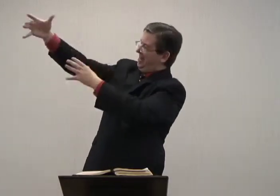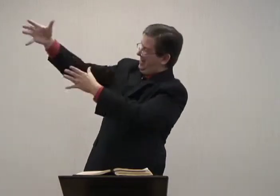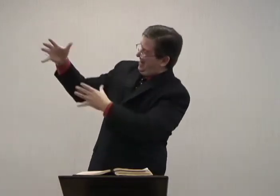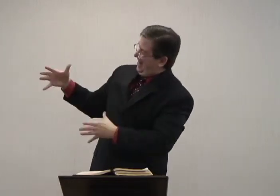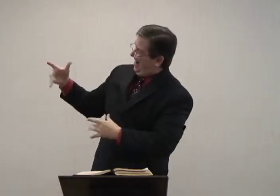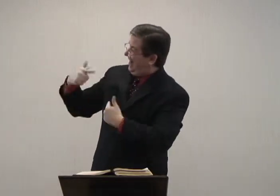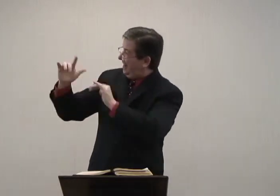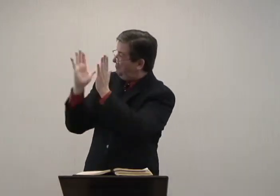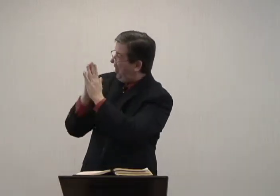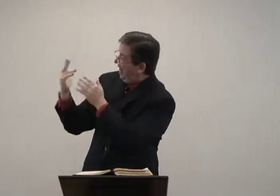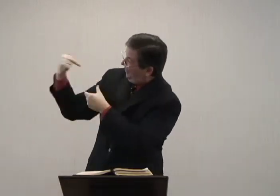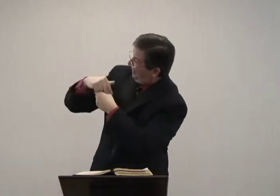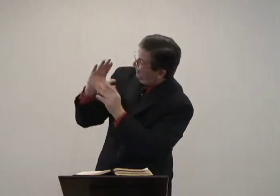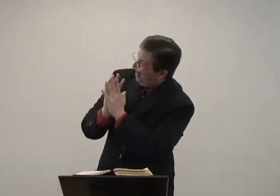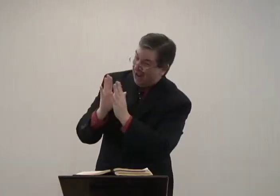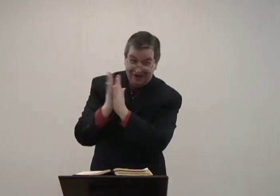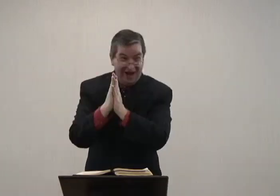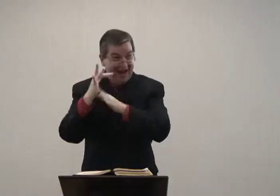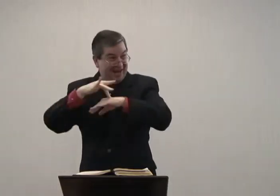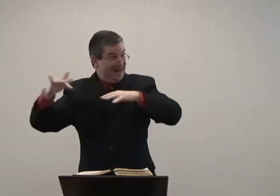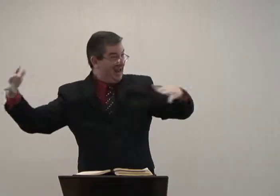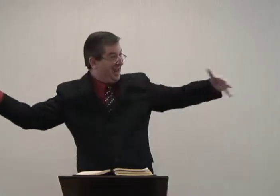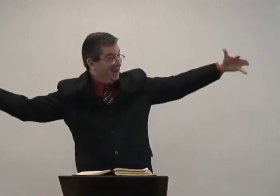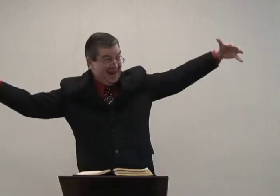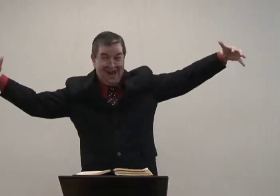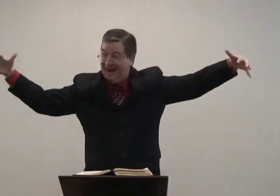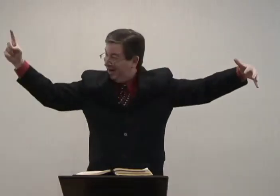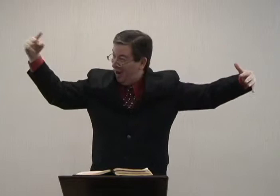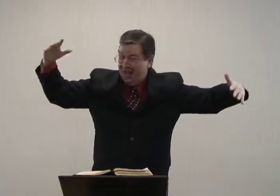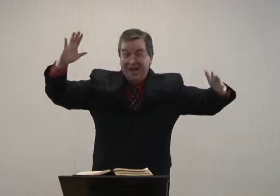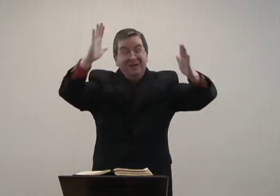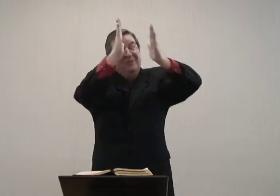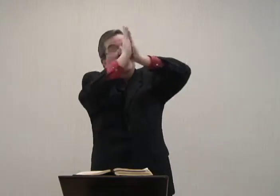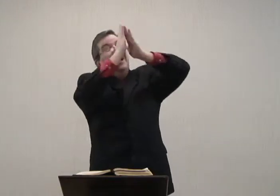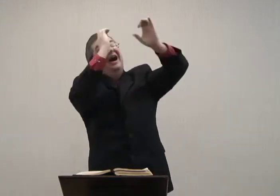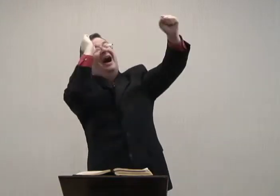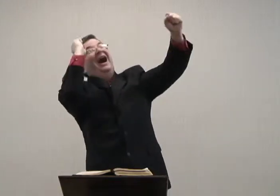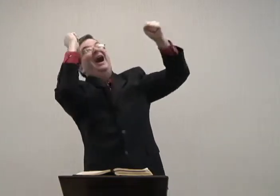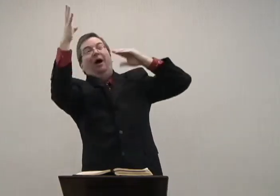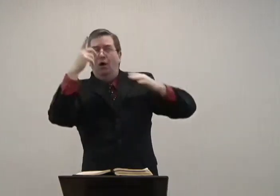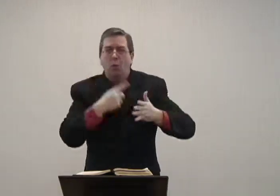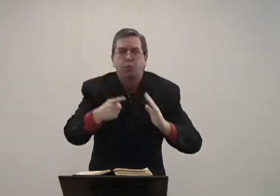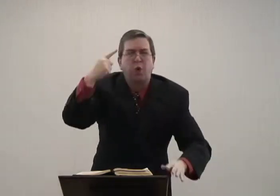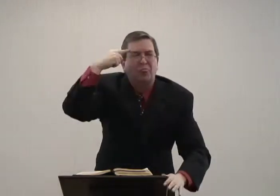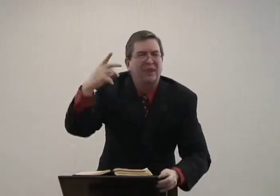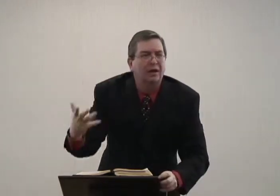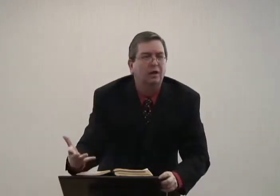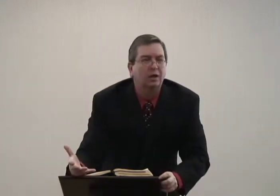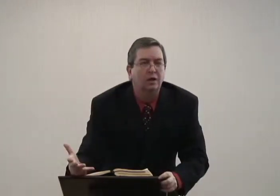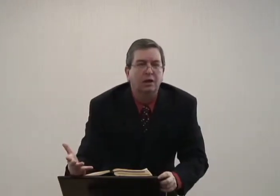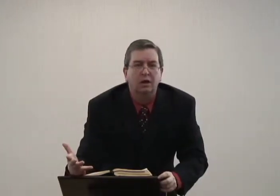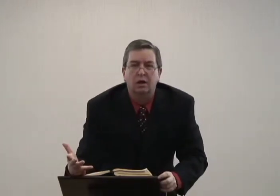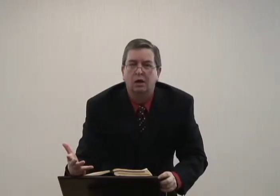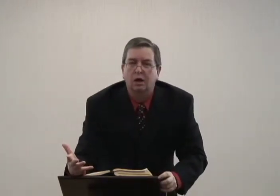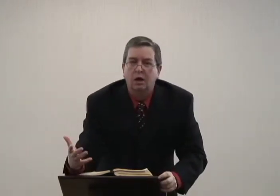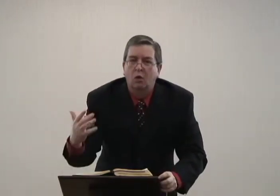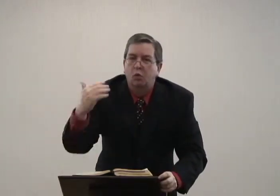This girl is naked. You want to pray with us? Yeah. Ah. What do you think?